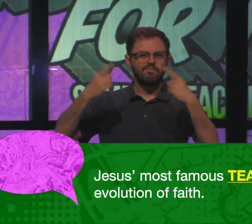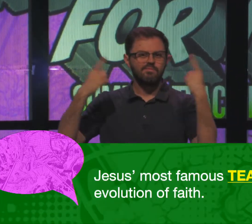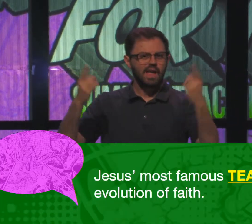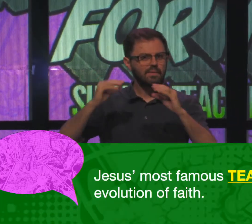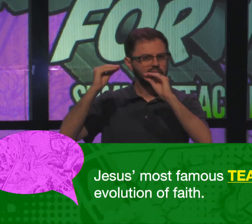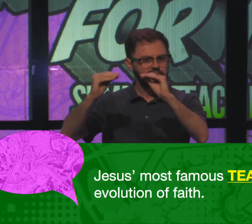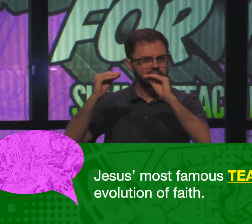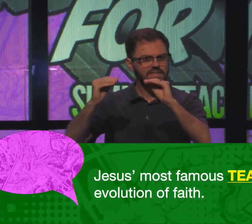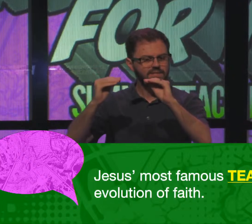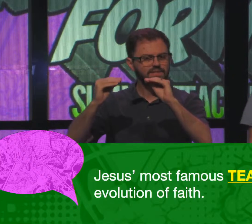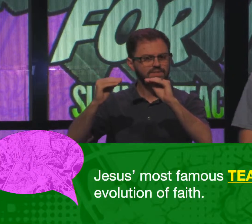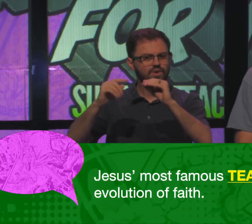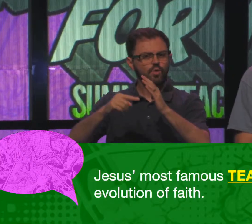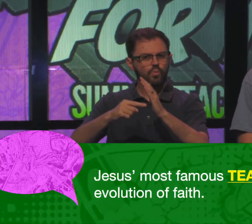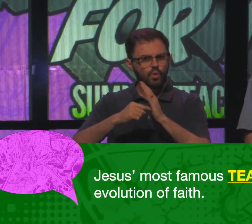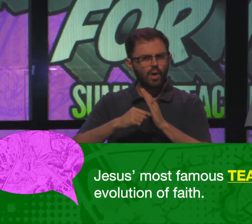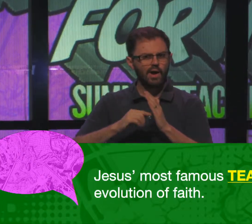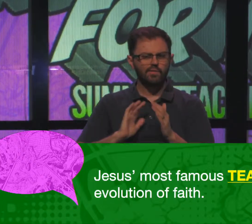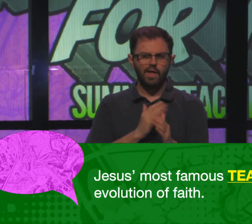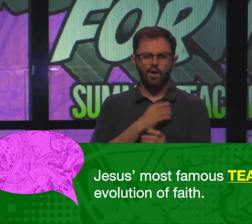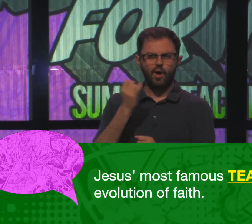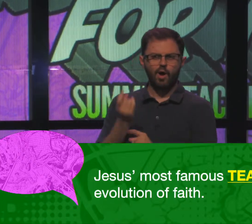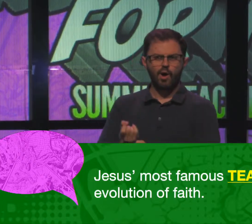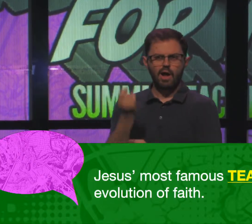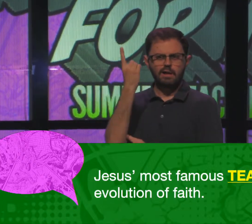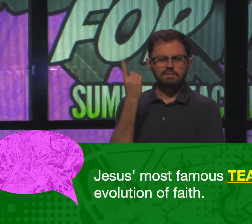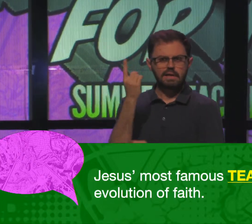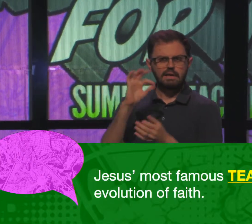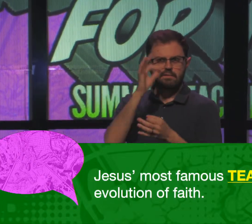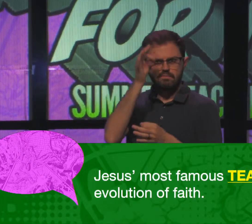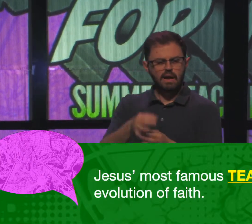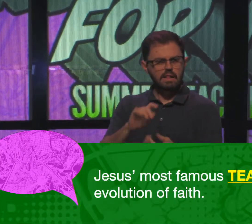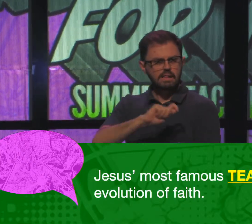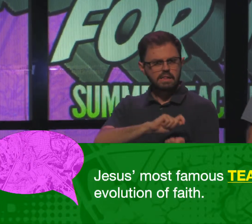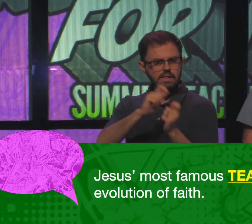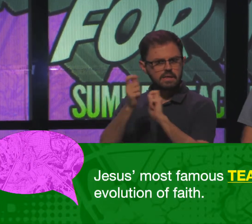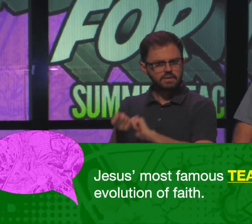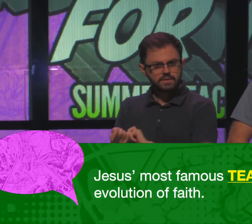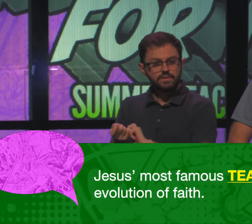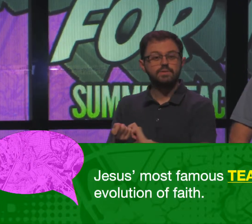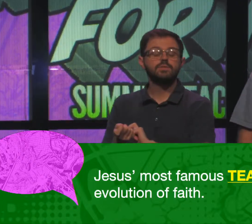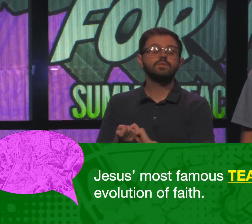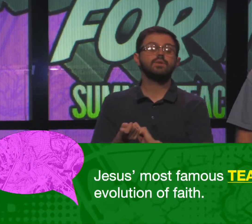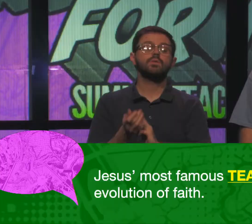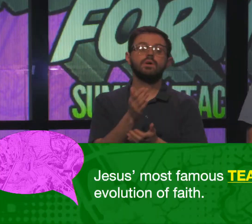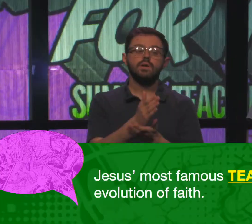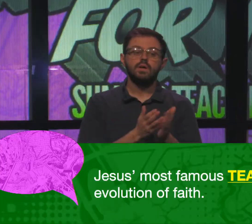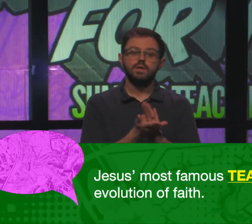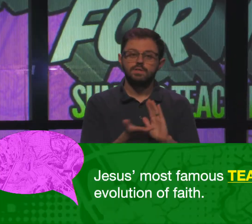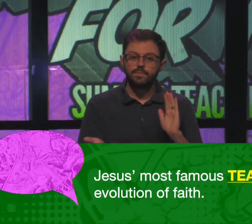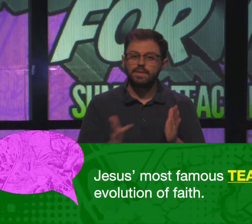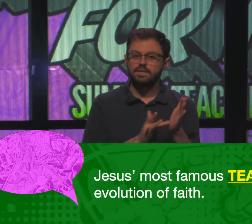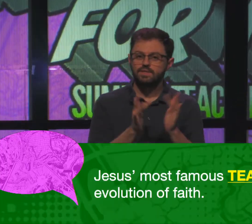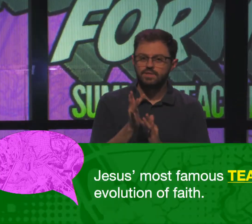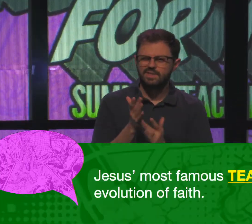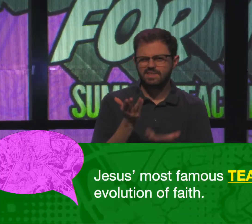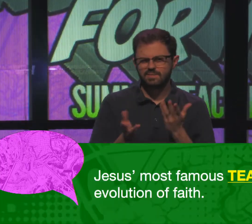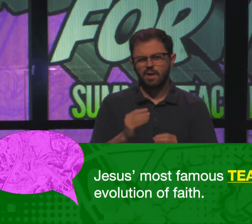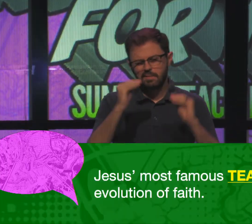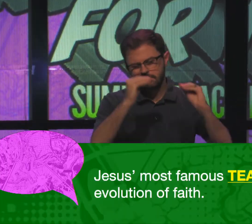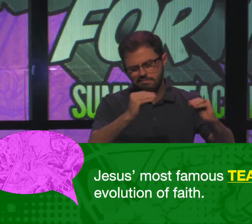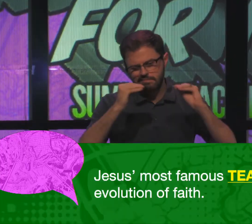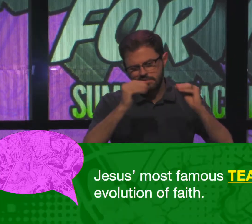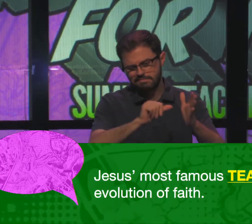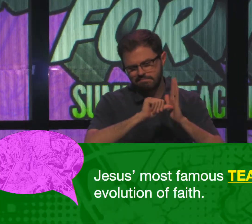capture. So his most famous teachings, like things that the historical Jesus probably taught over and over and over again, are captured in this story in